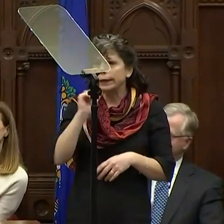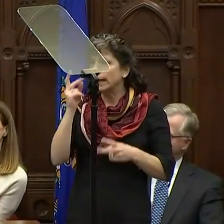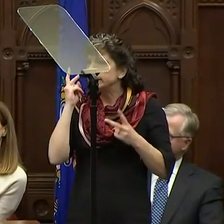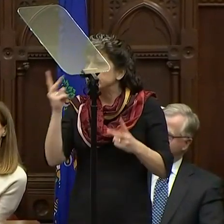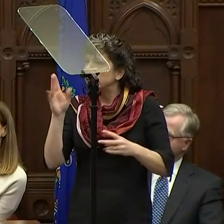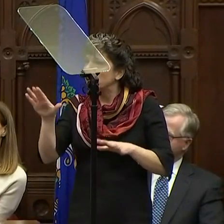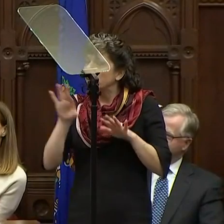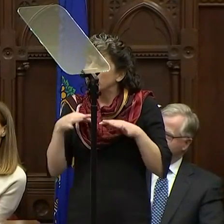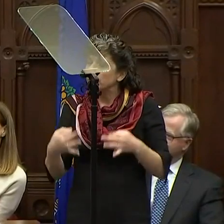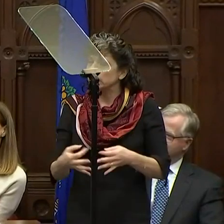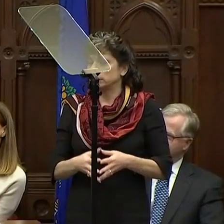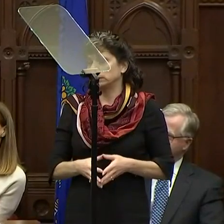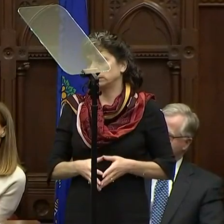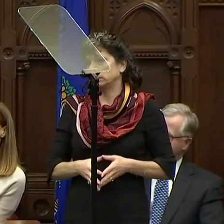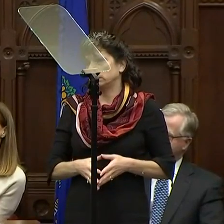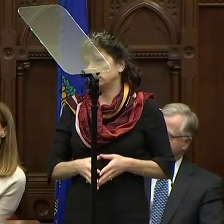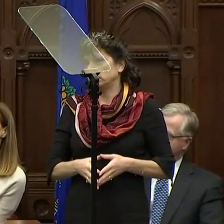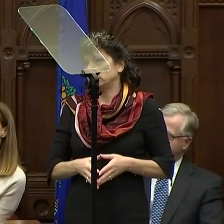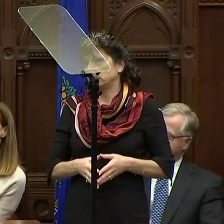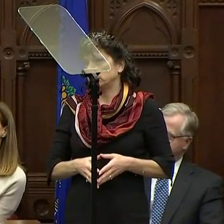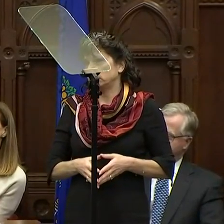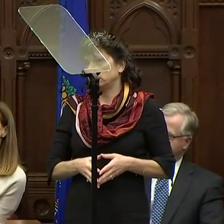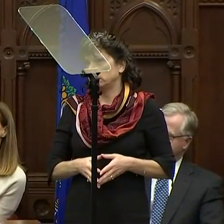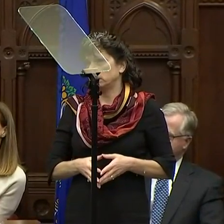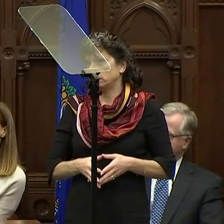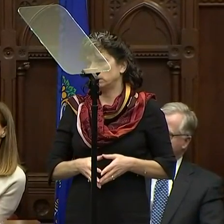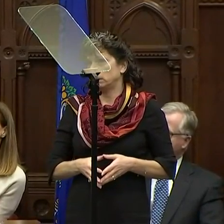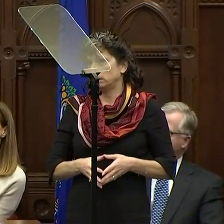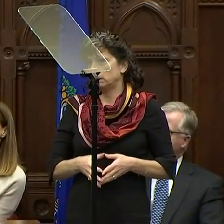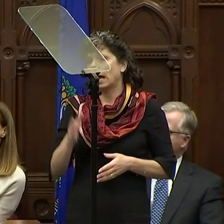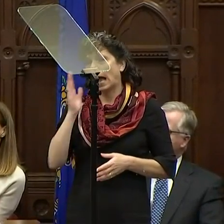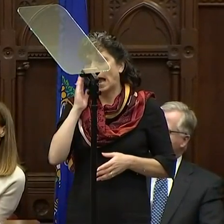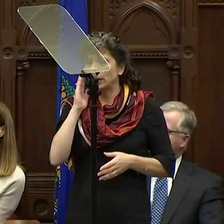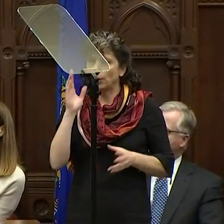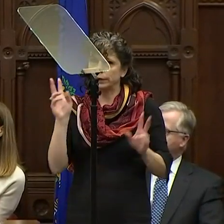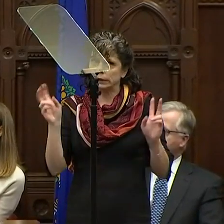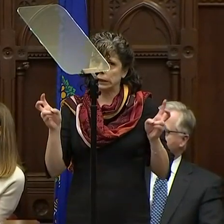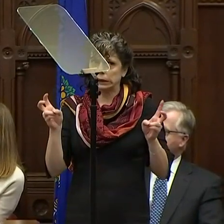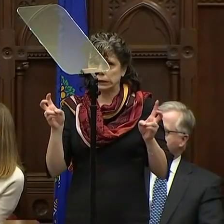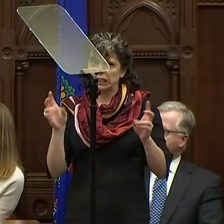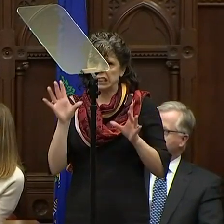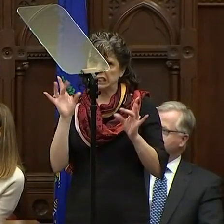families. And I know it's the elephant in the room.